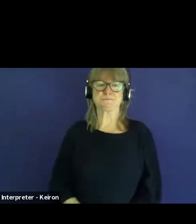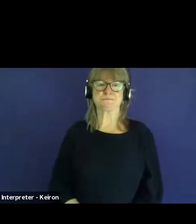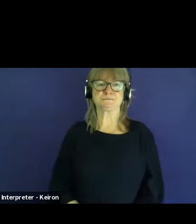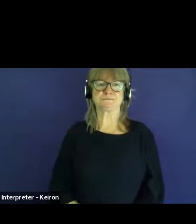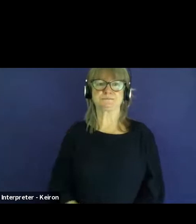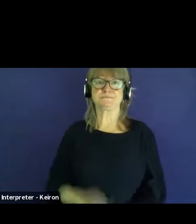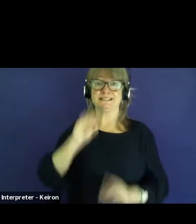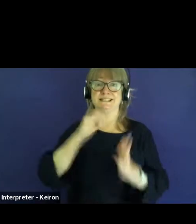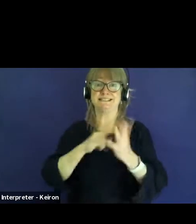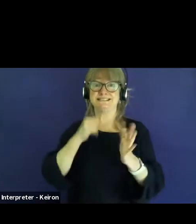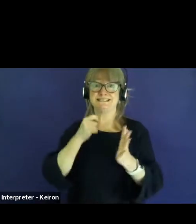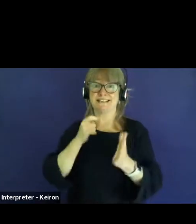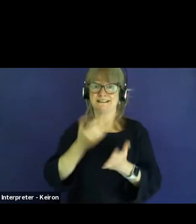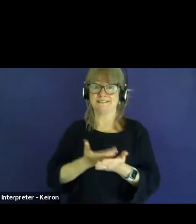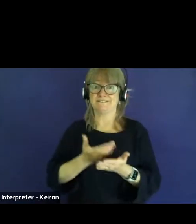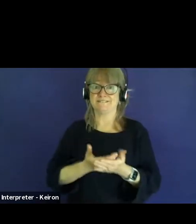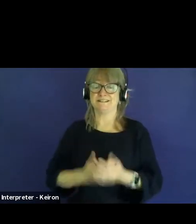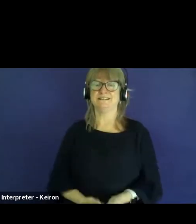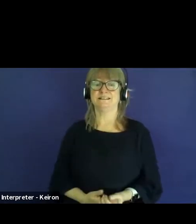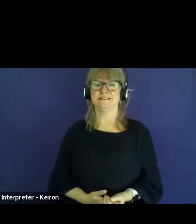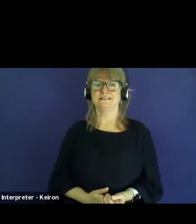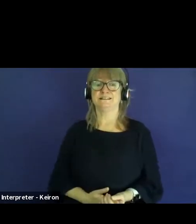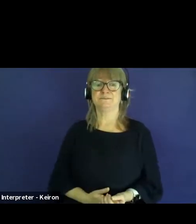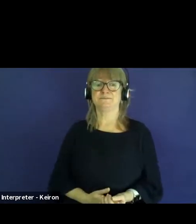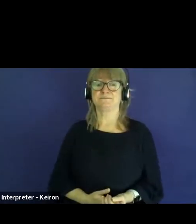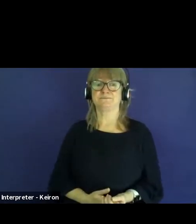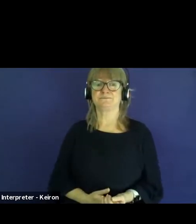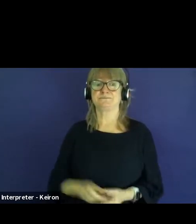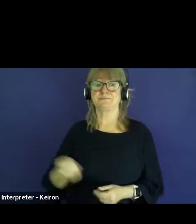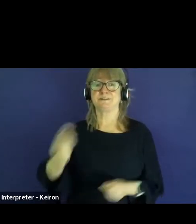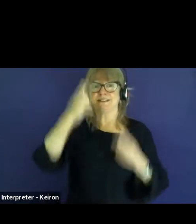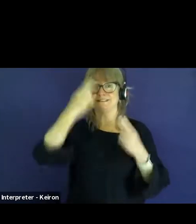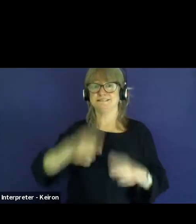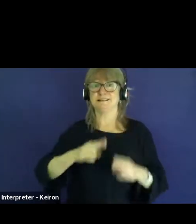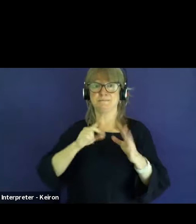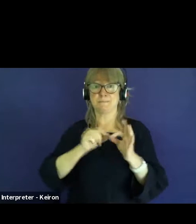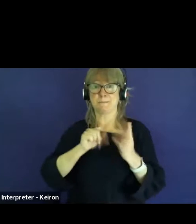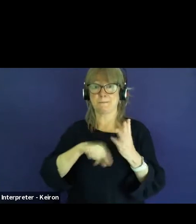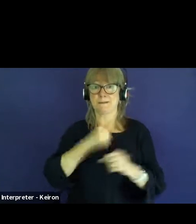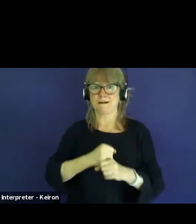We've got 10 seconds worth of rest, and we're going into our dead bug.